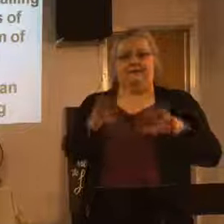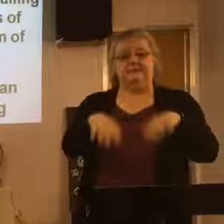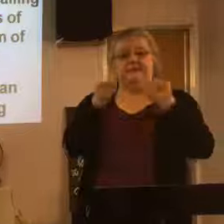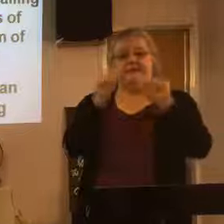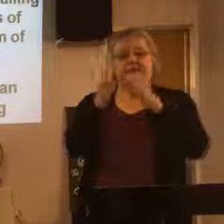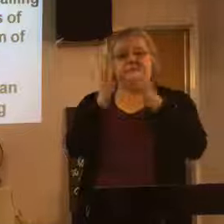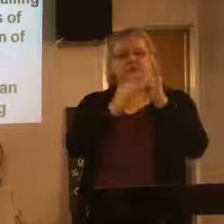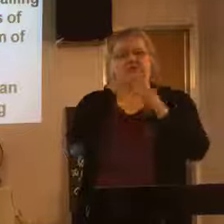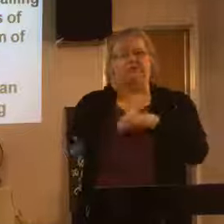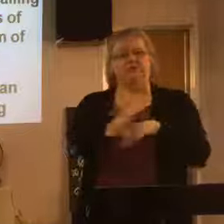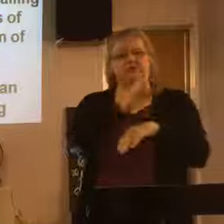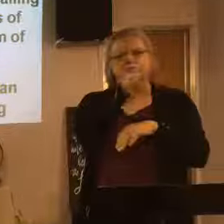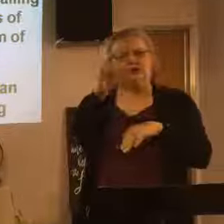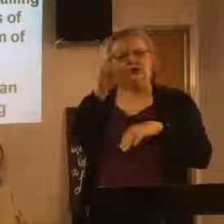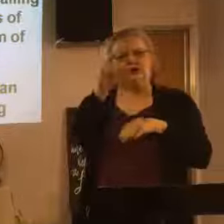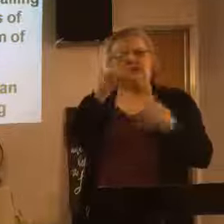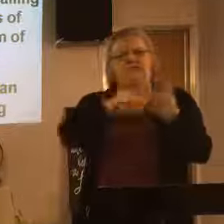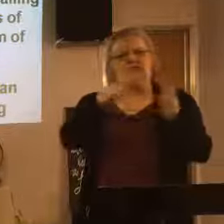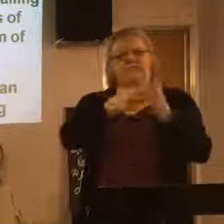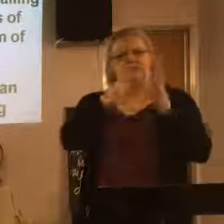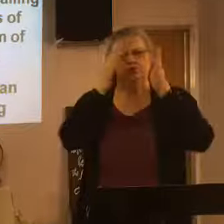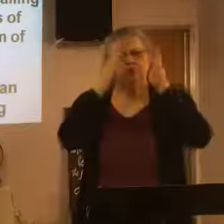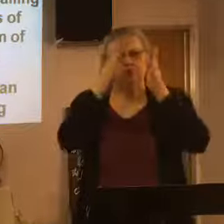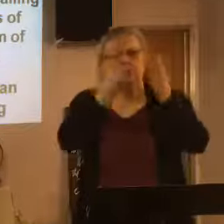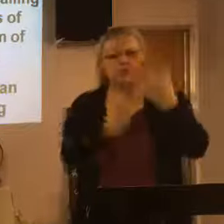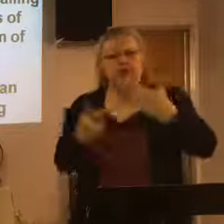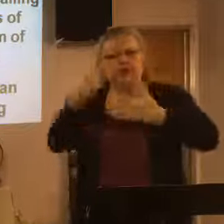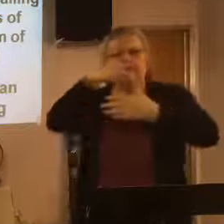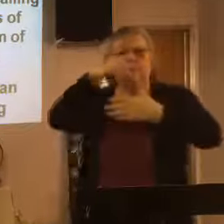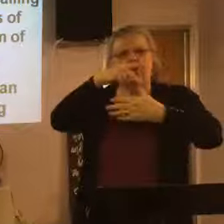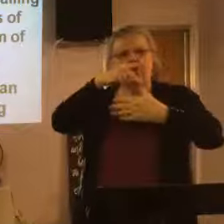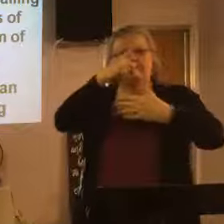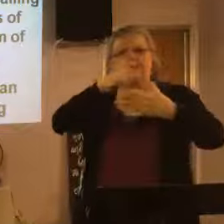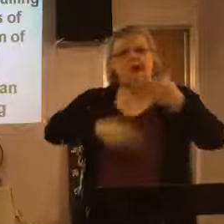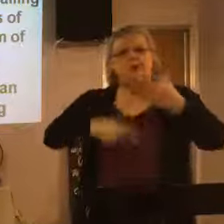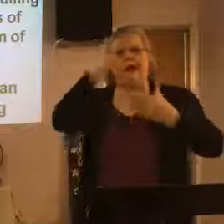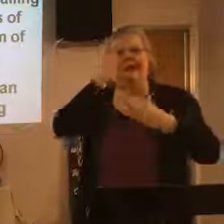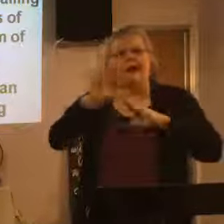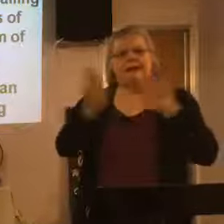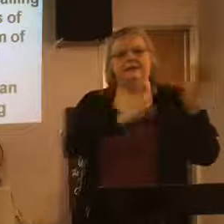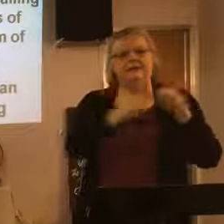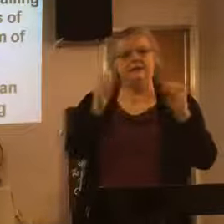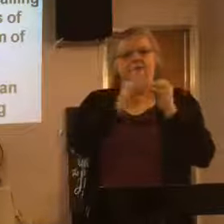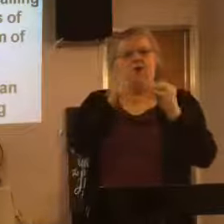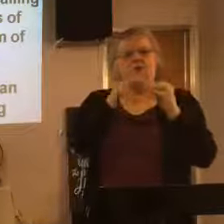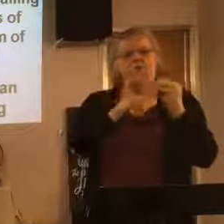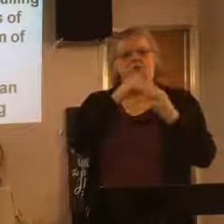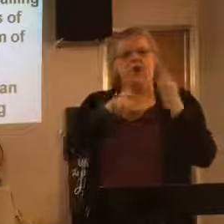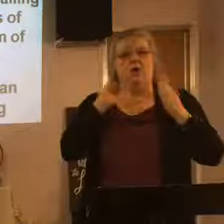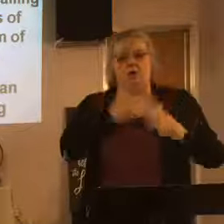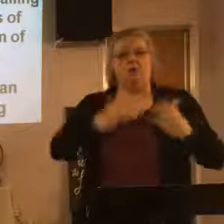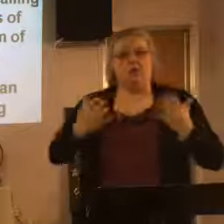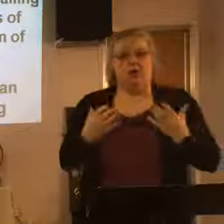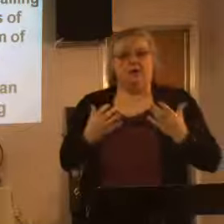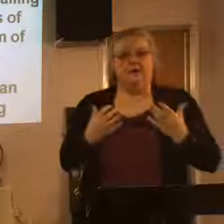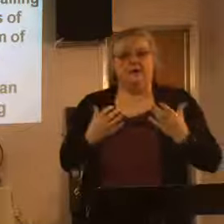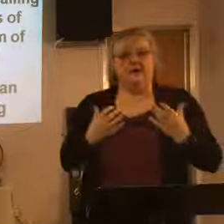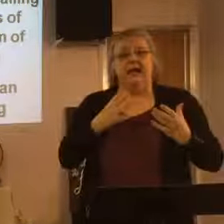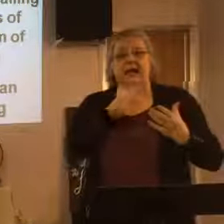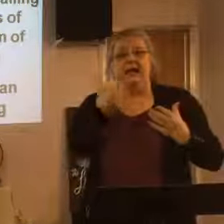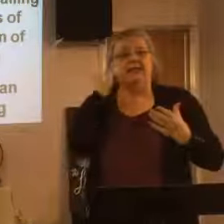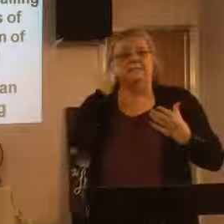to focus our priorities on what God is doing more than what we want, and